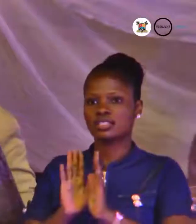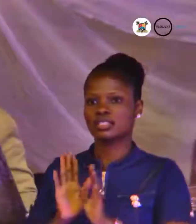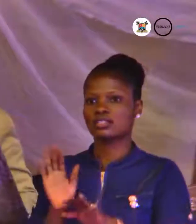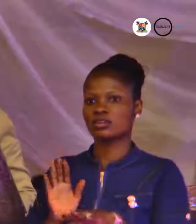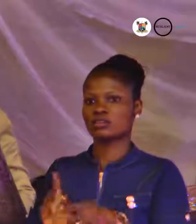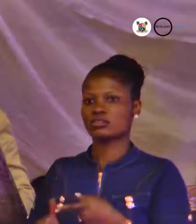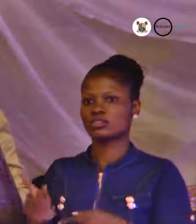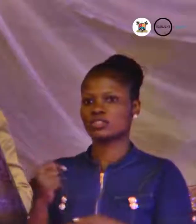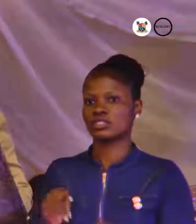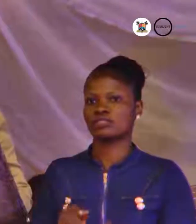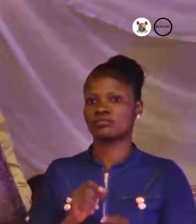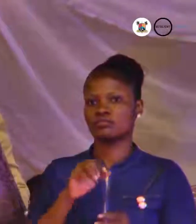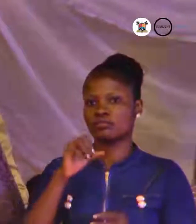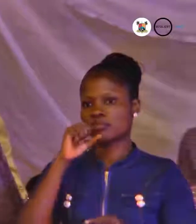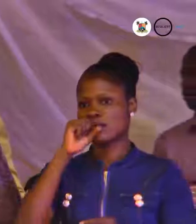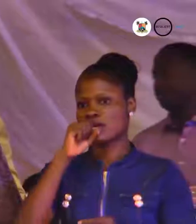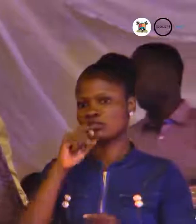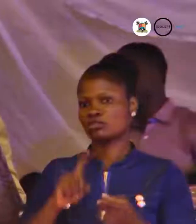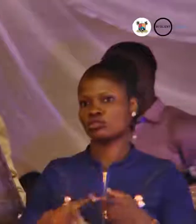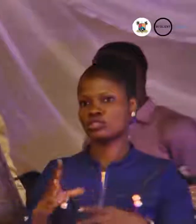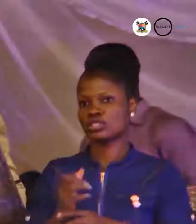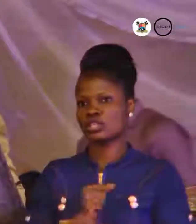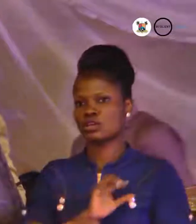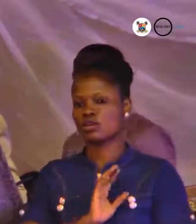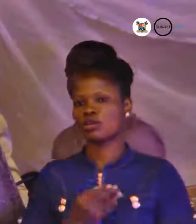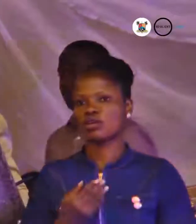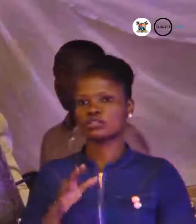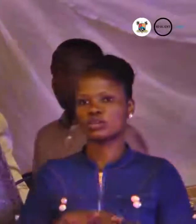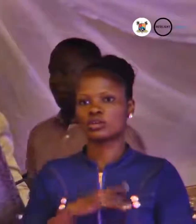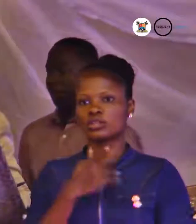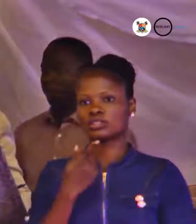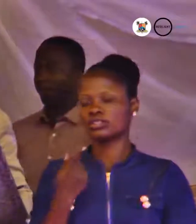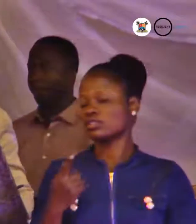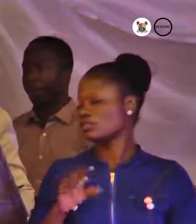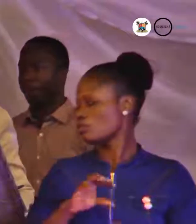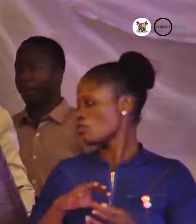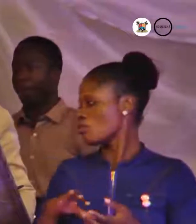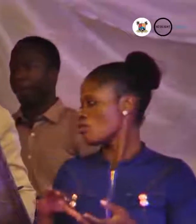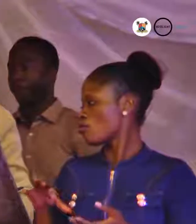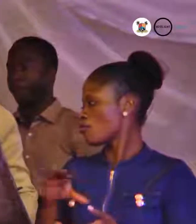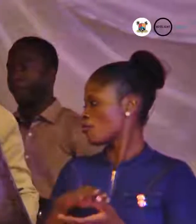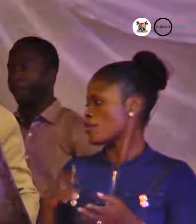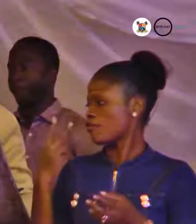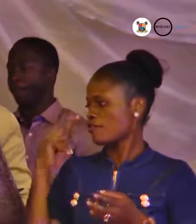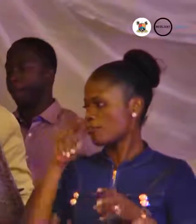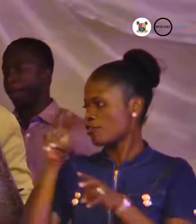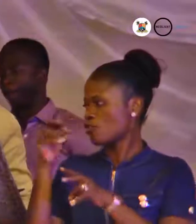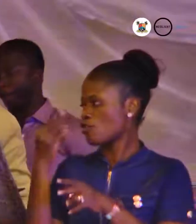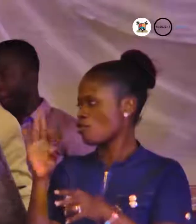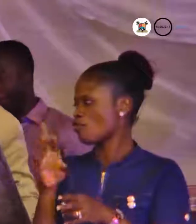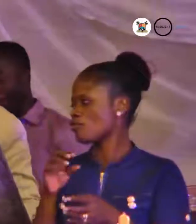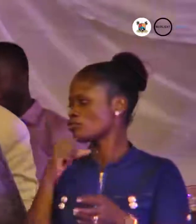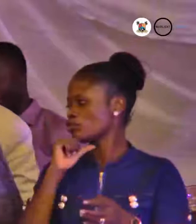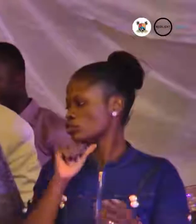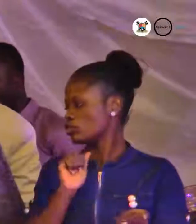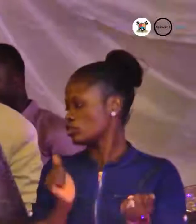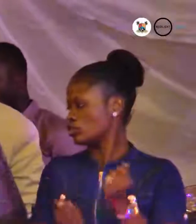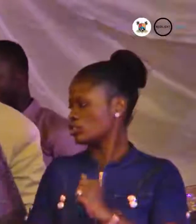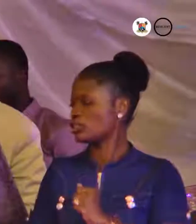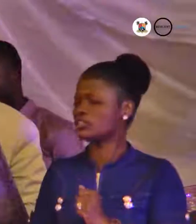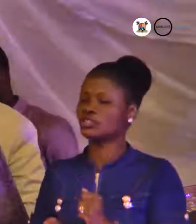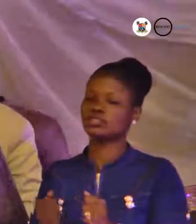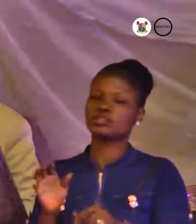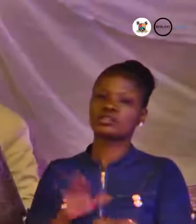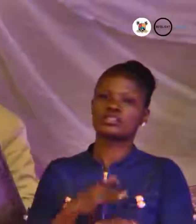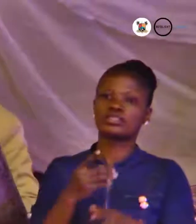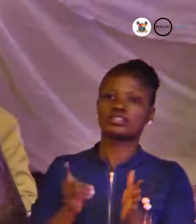microphone to take us on an overview of resilience. And it will be done by the Deputy Chief Resilience